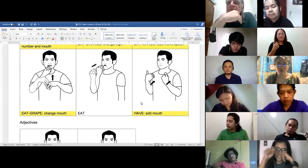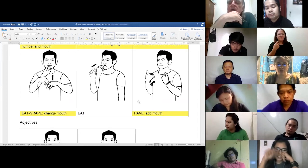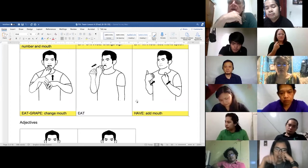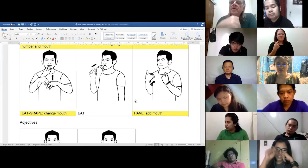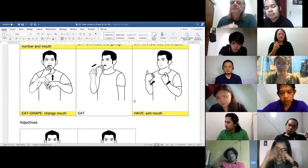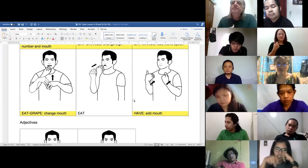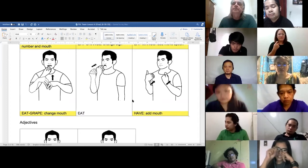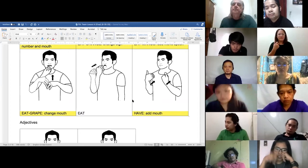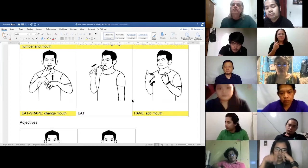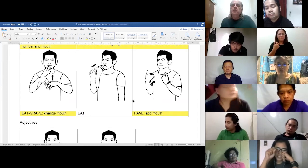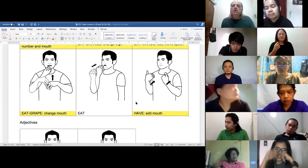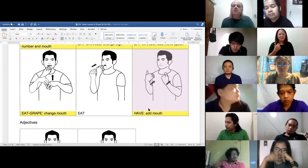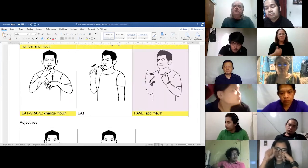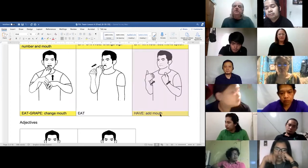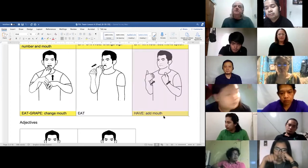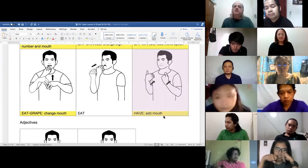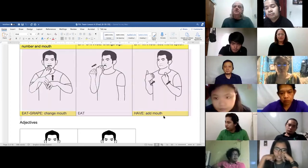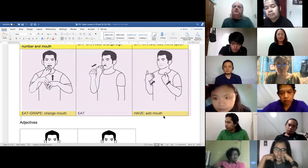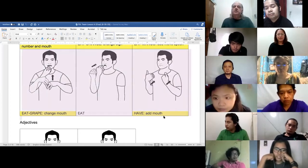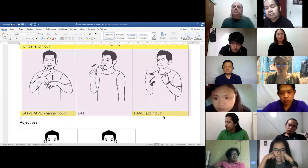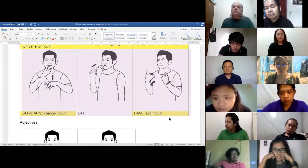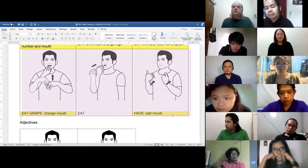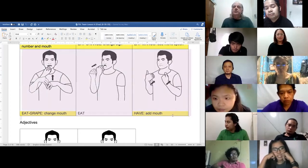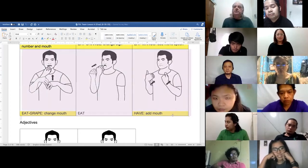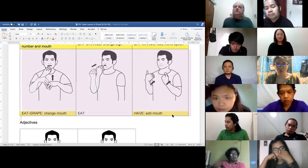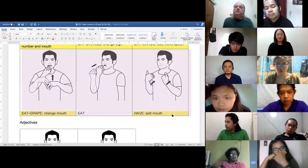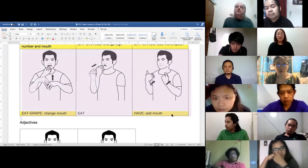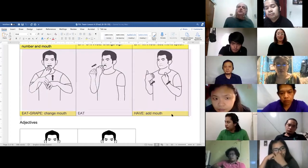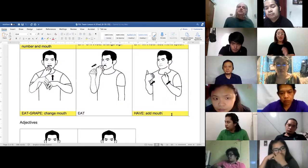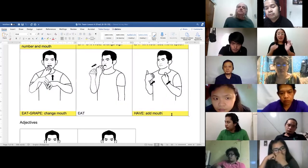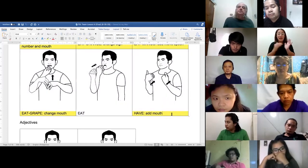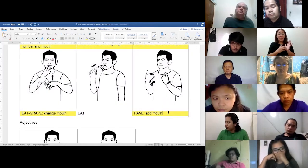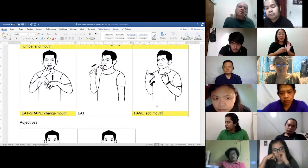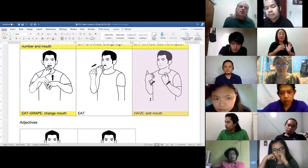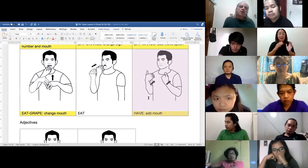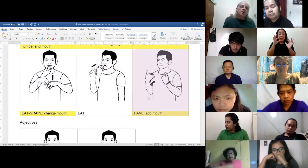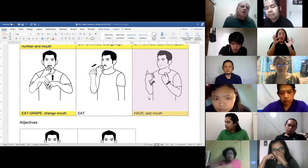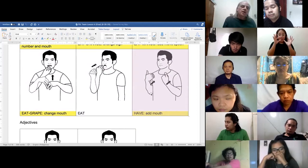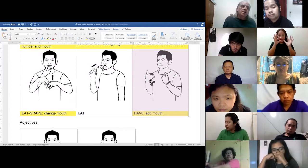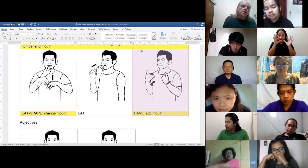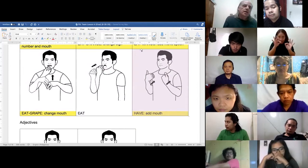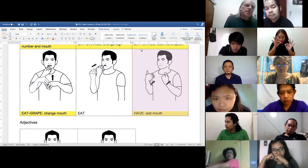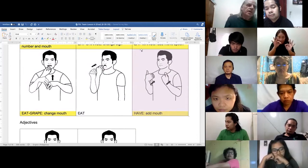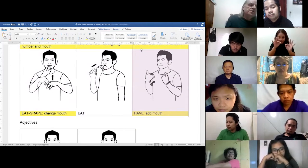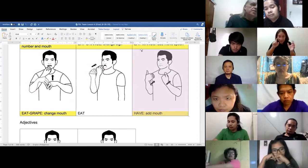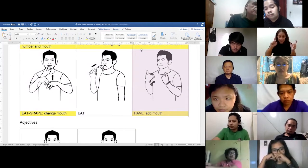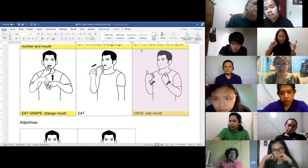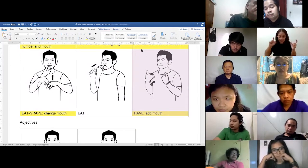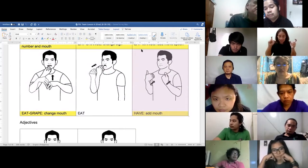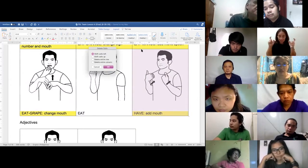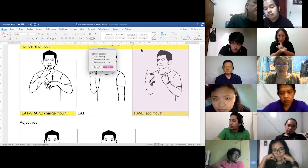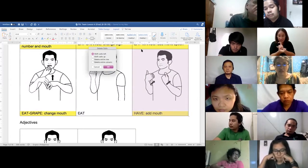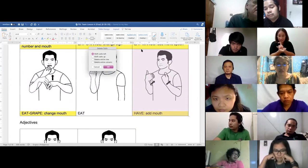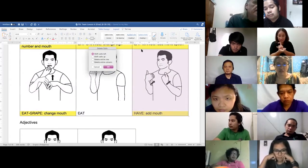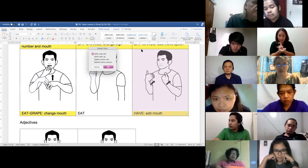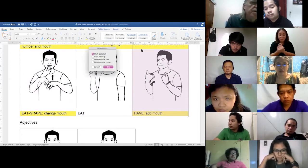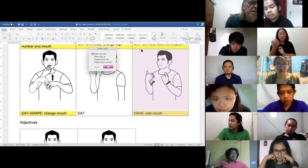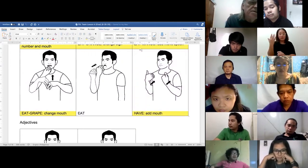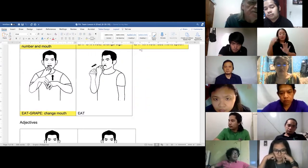So this is again, when you're changing Because in Ho Chi Minh City Sign Language, easy to